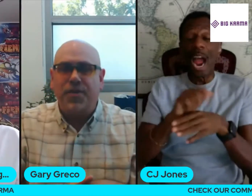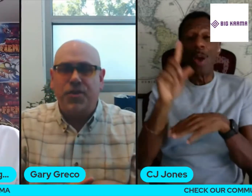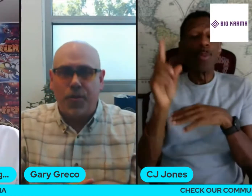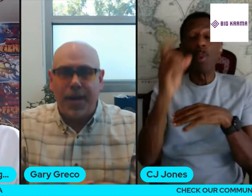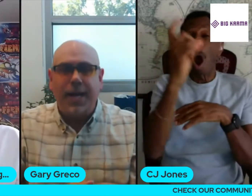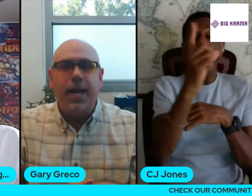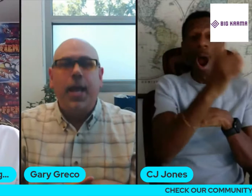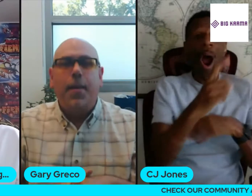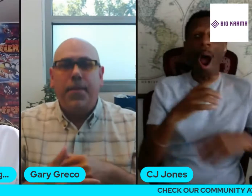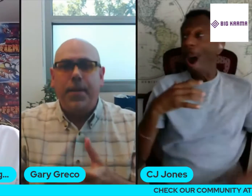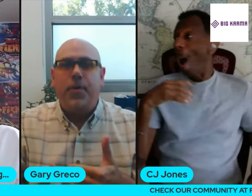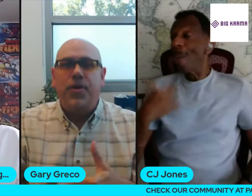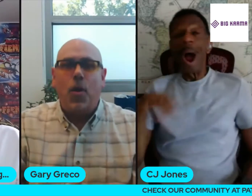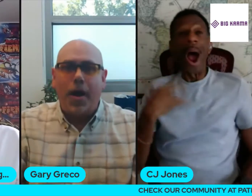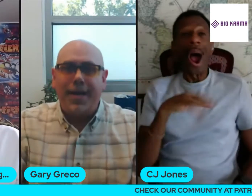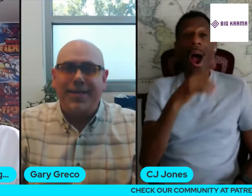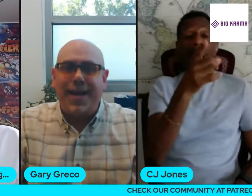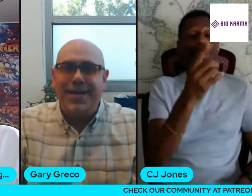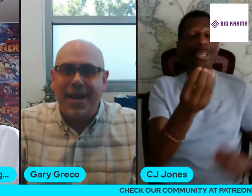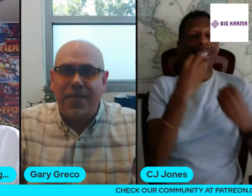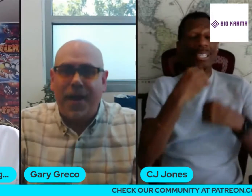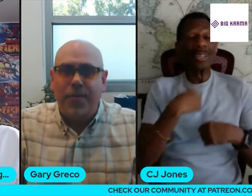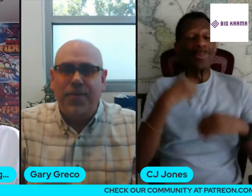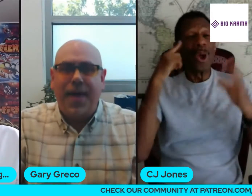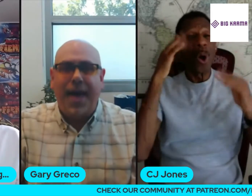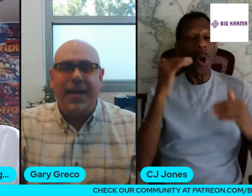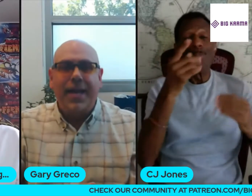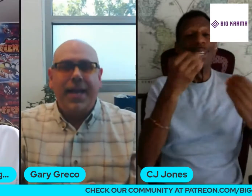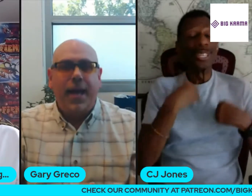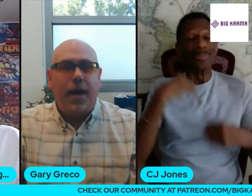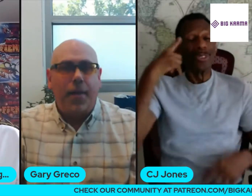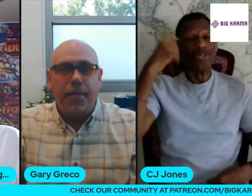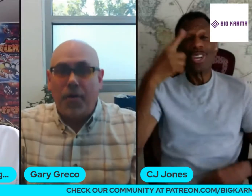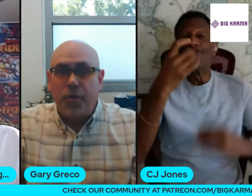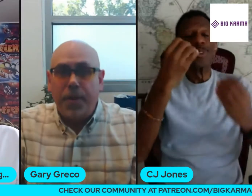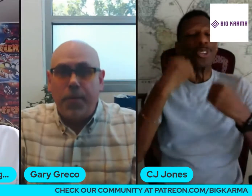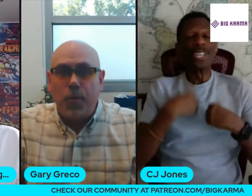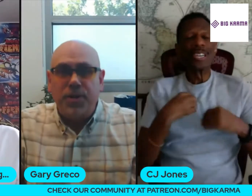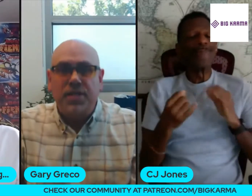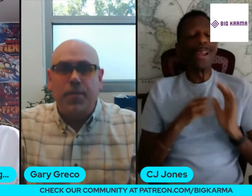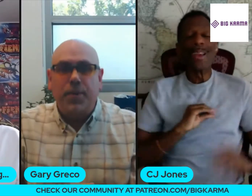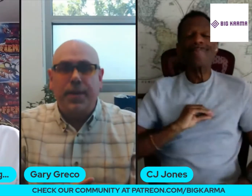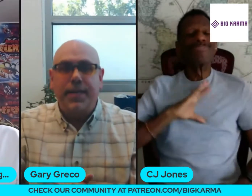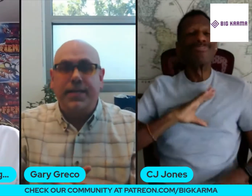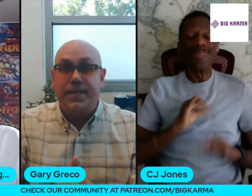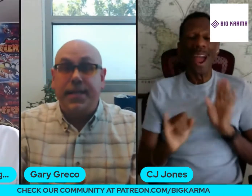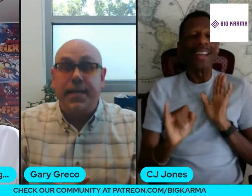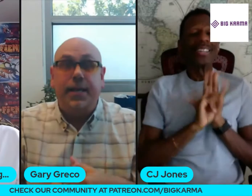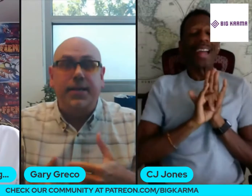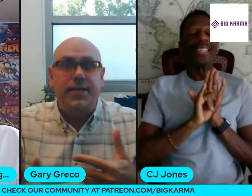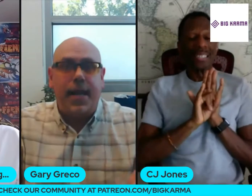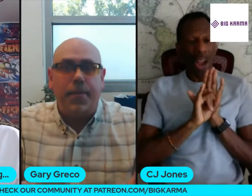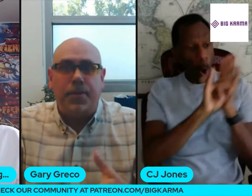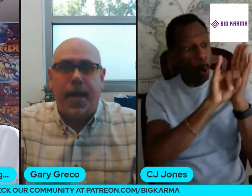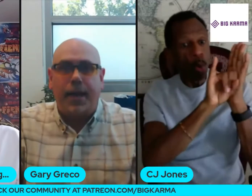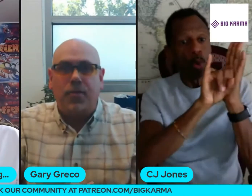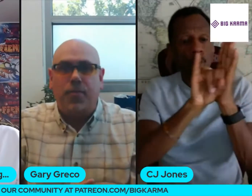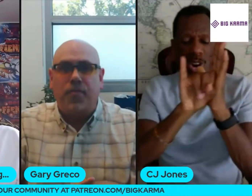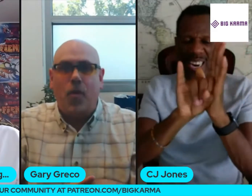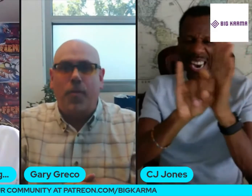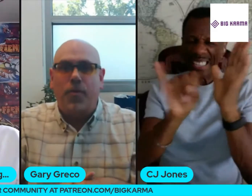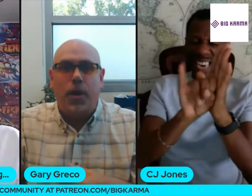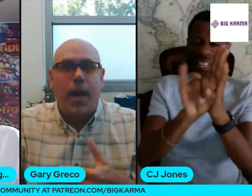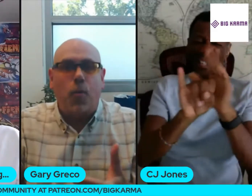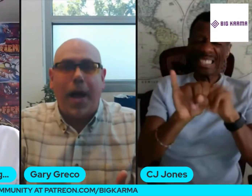performers on the screen, people in the audience identify with that. Other people with disabilities see a disabled actor